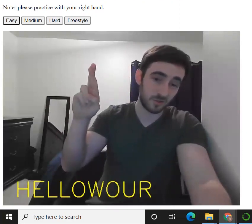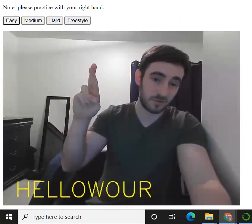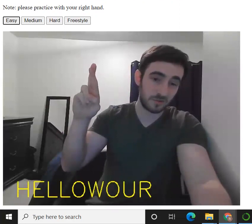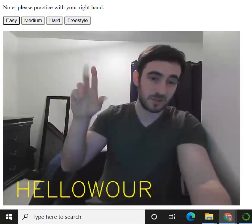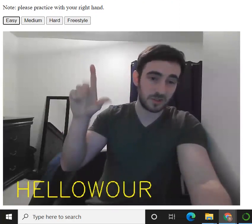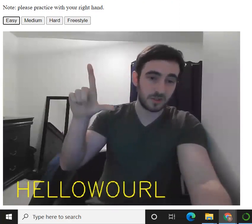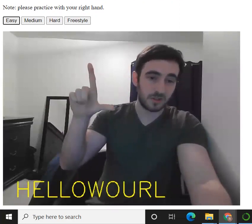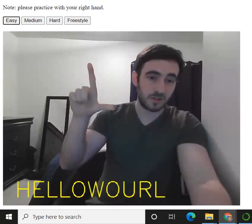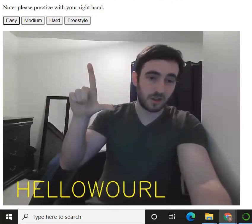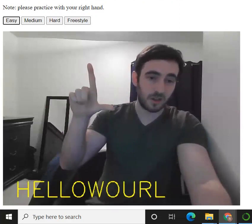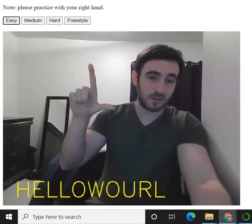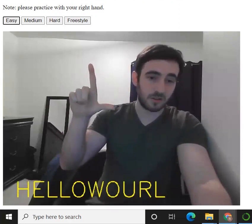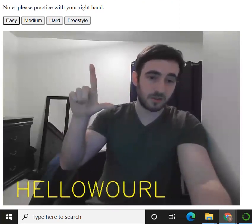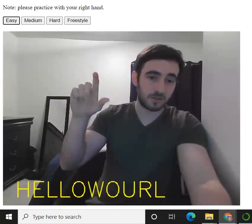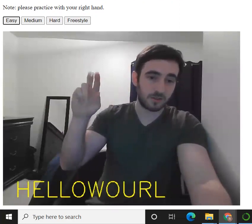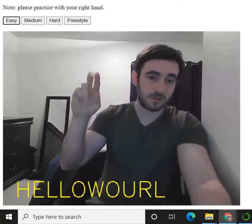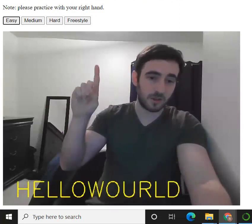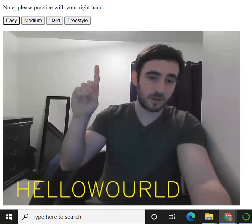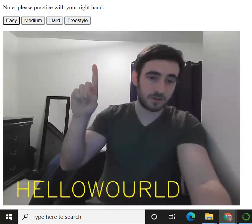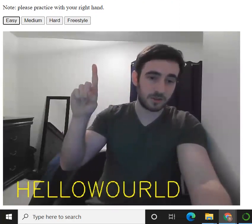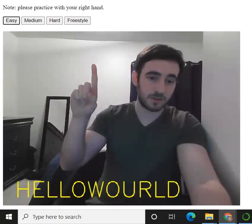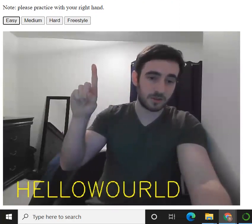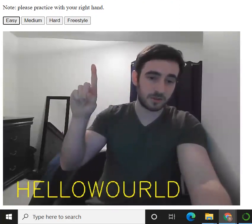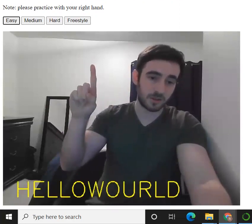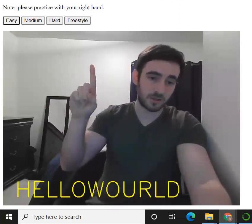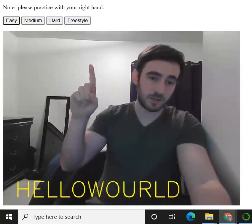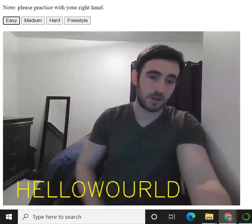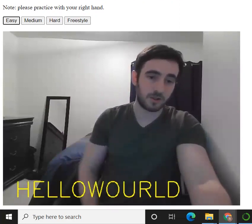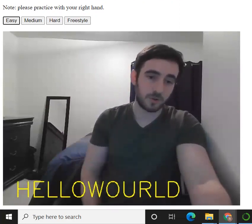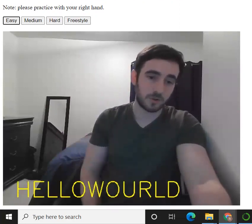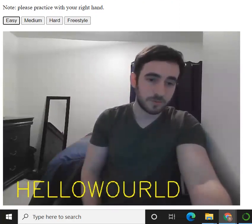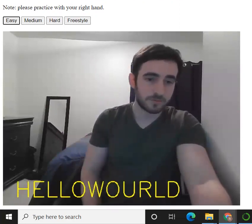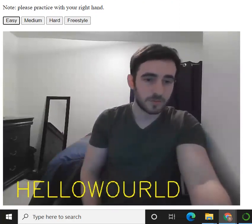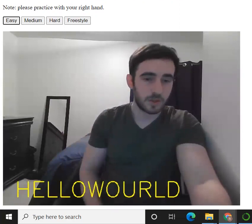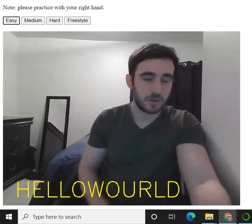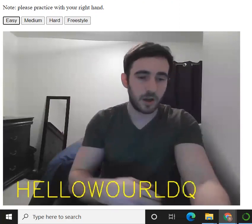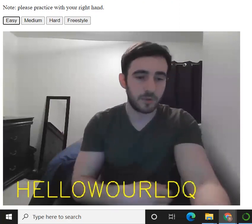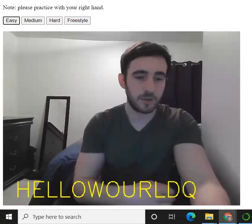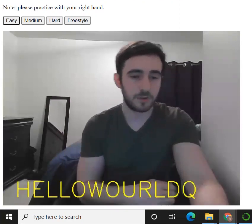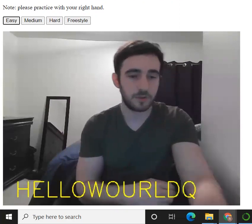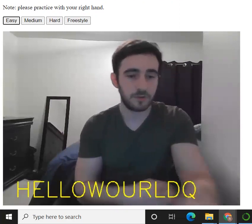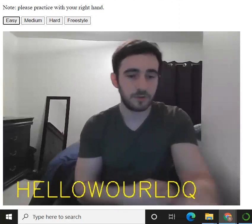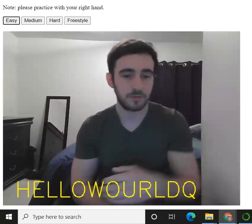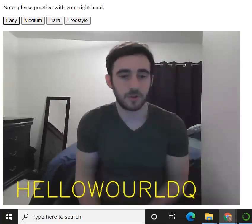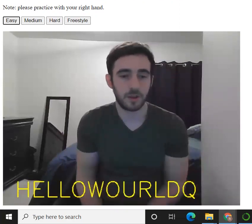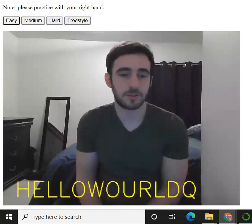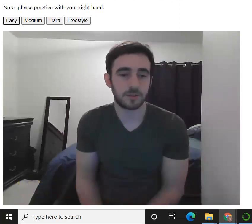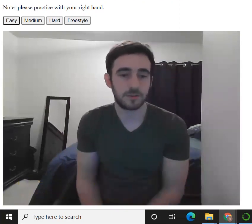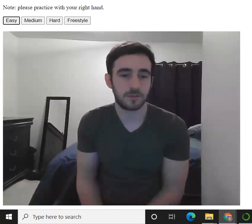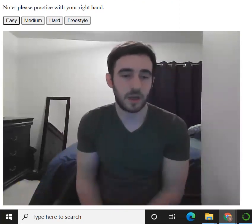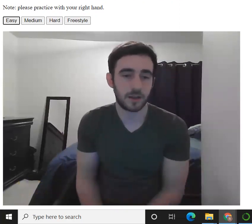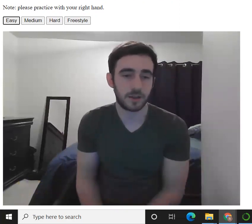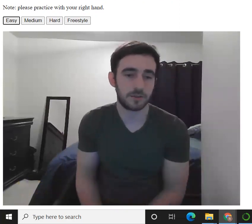U, L, and then a D is like that, you know, hello world. And then you move your